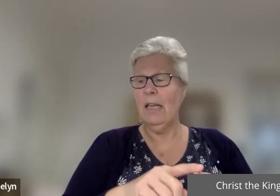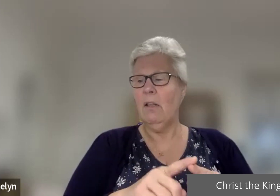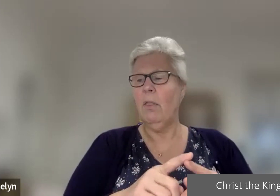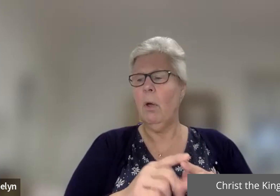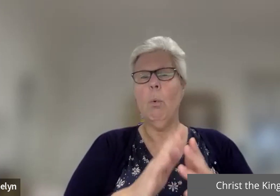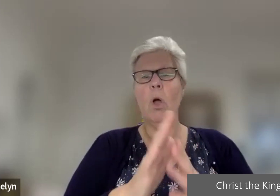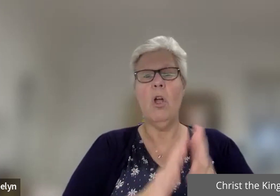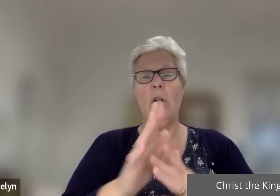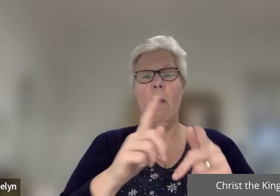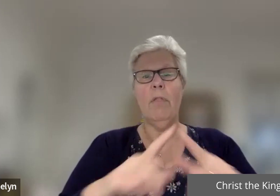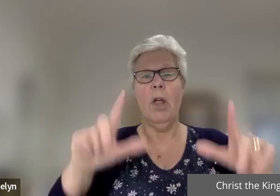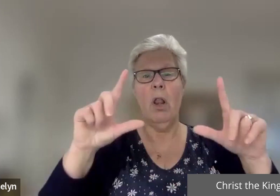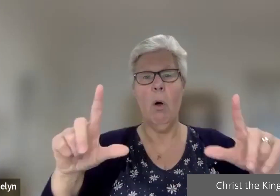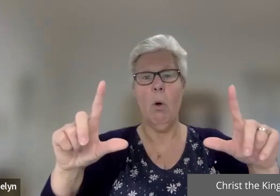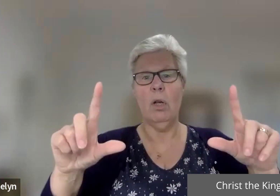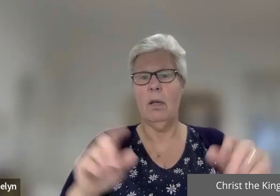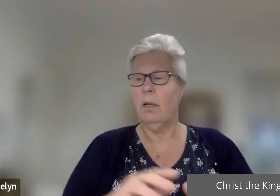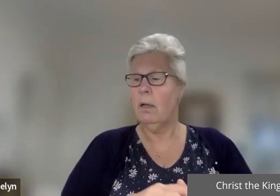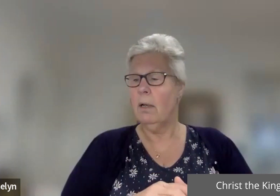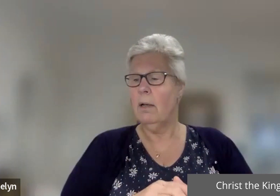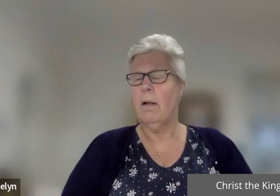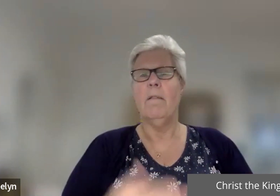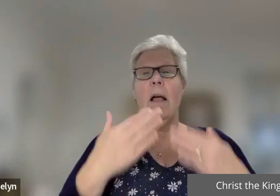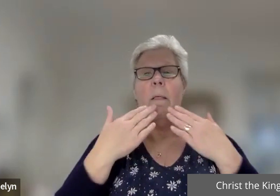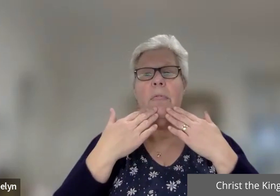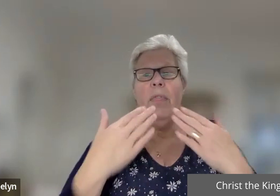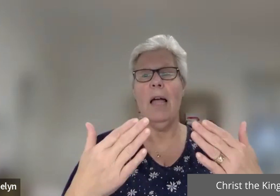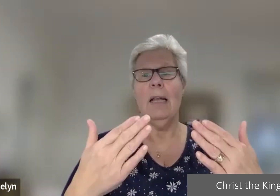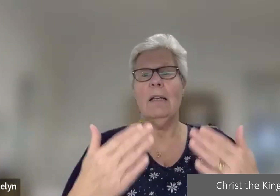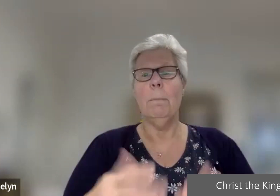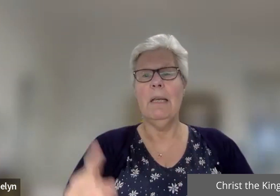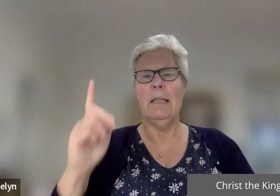This is the word of the Lord.